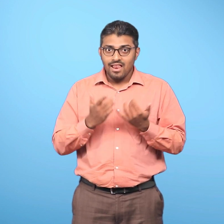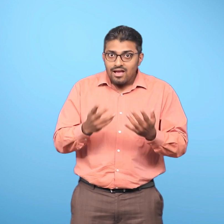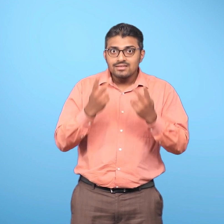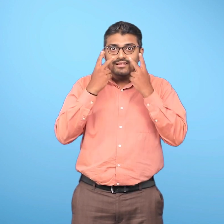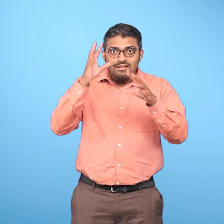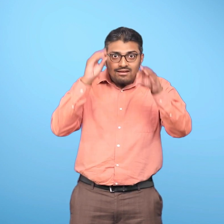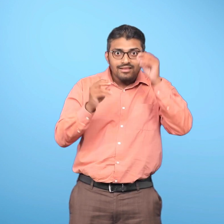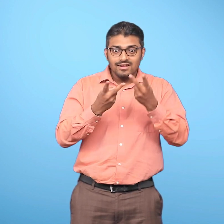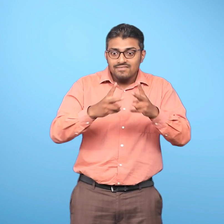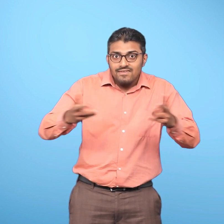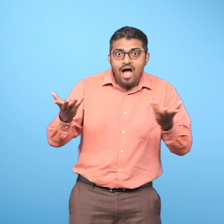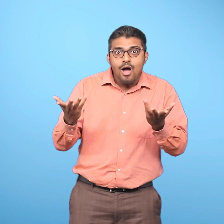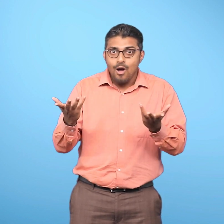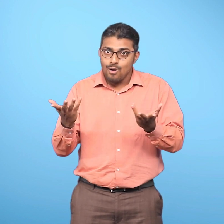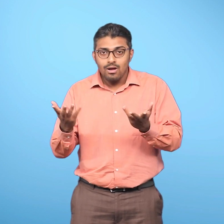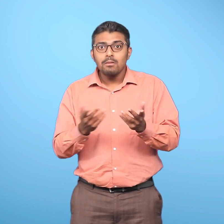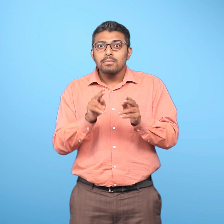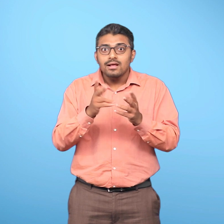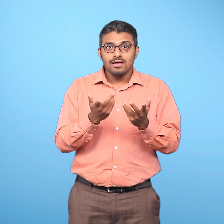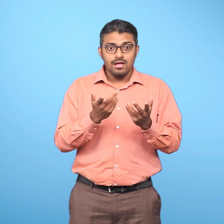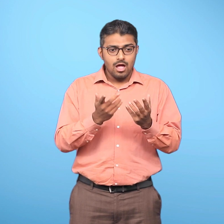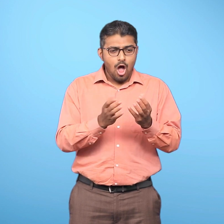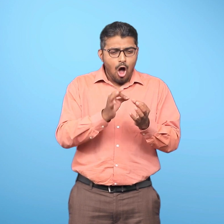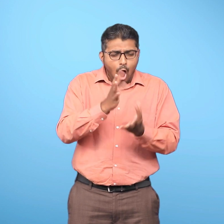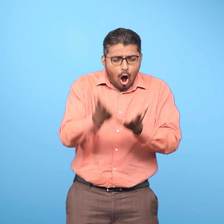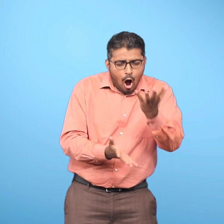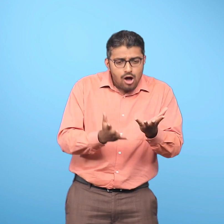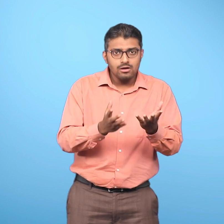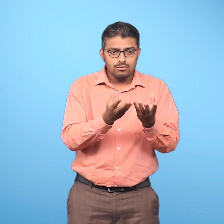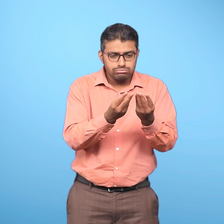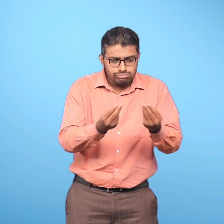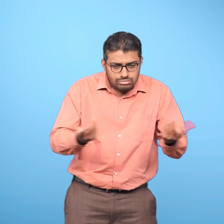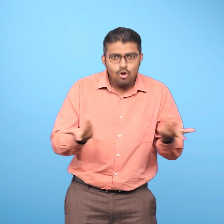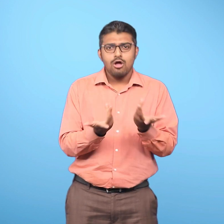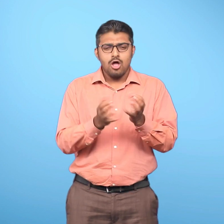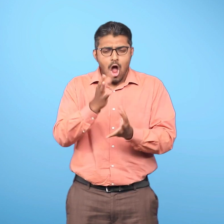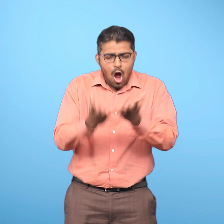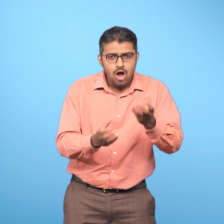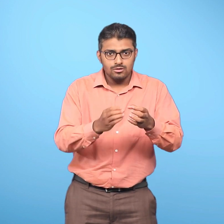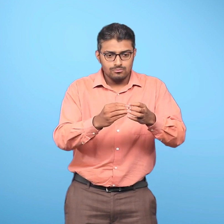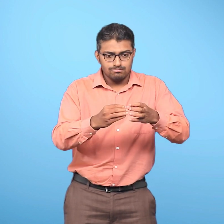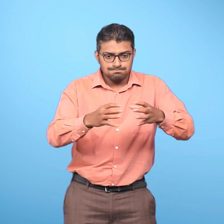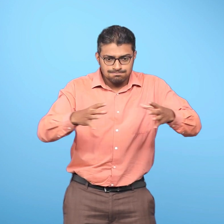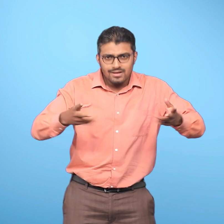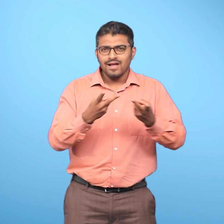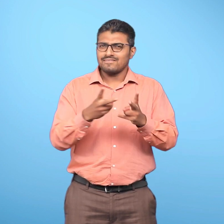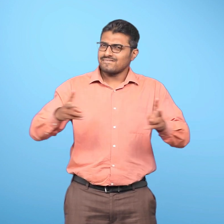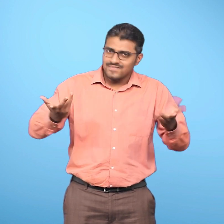We find that a few ways to bring about a change in a substance could be by heating it or